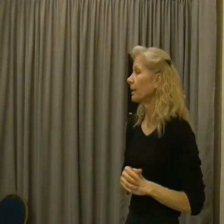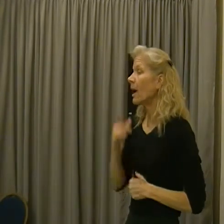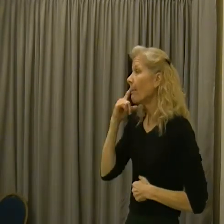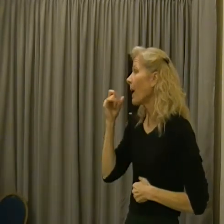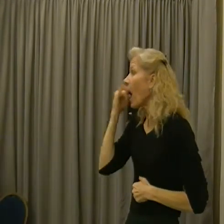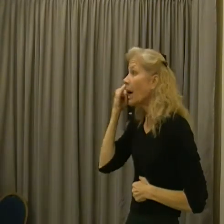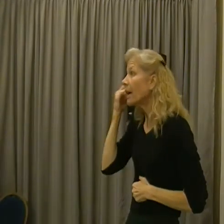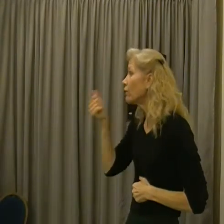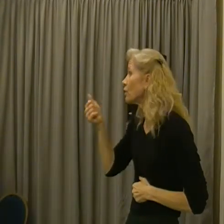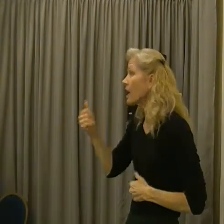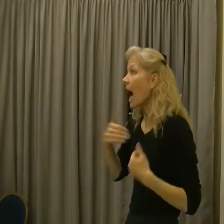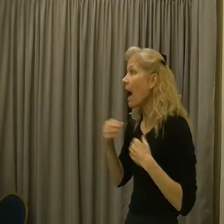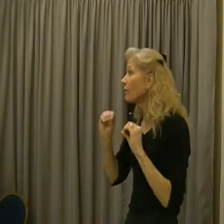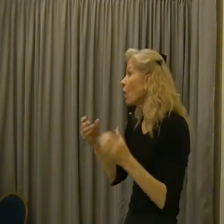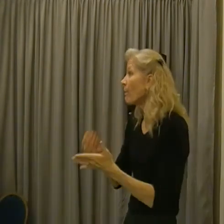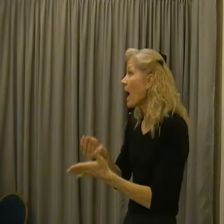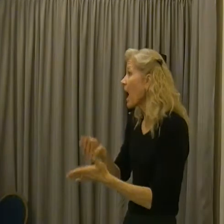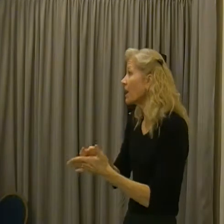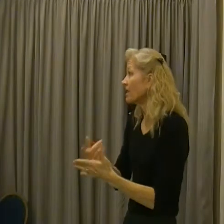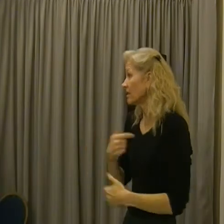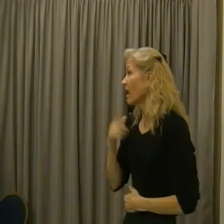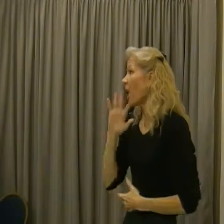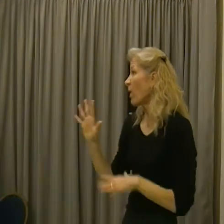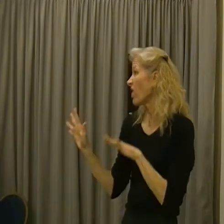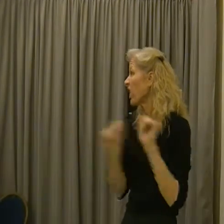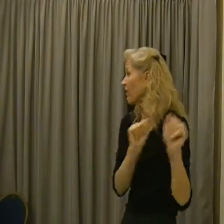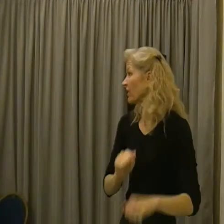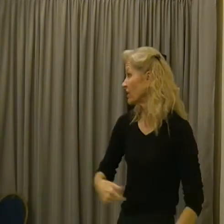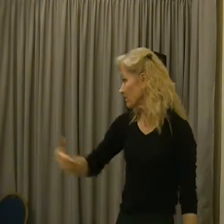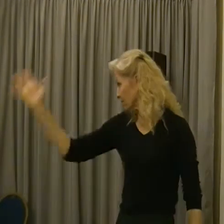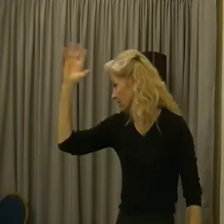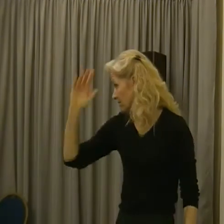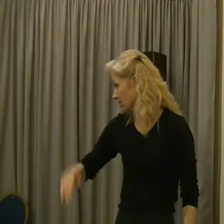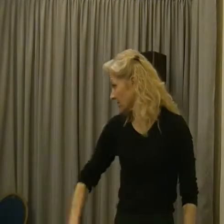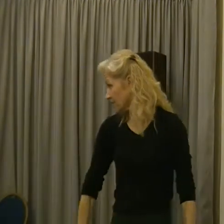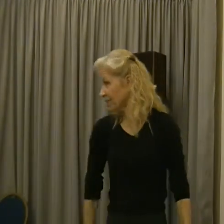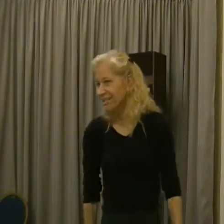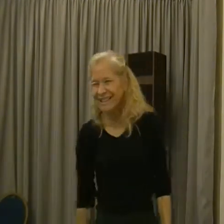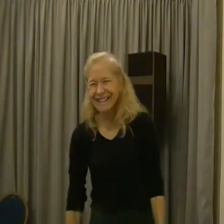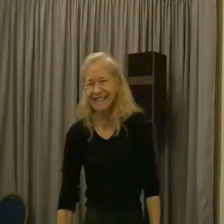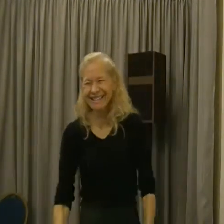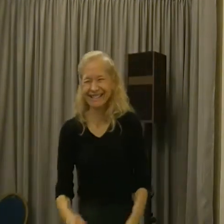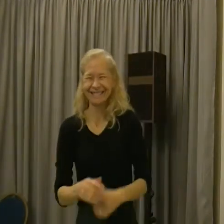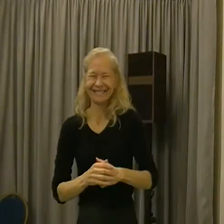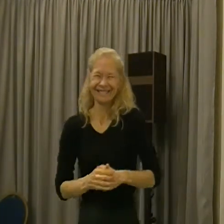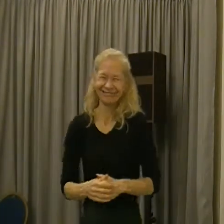Yeah. We get pride in those things. It proves those relationships, doesn't